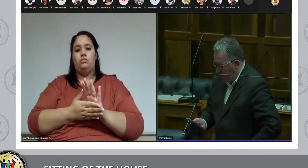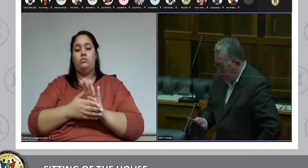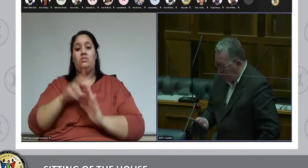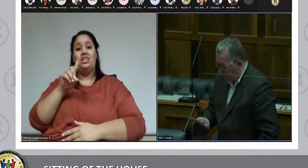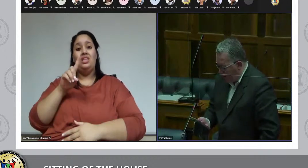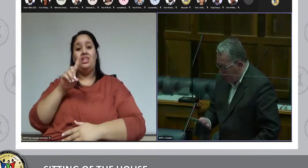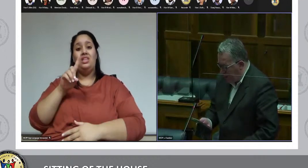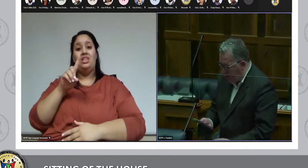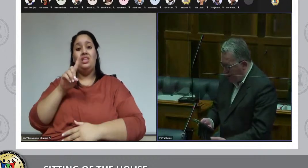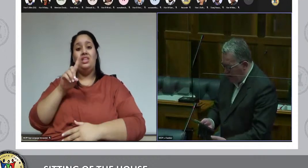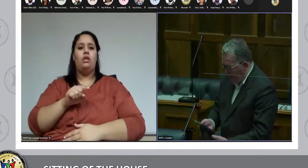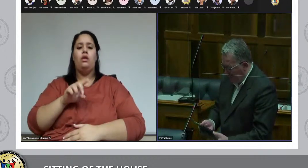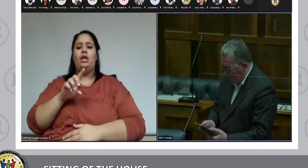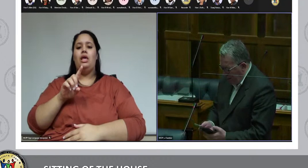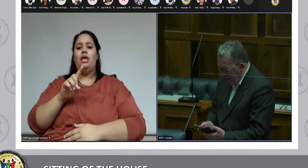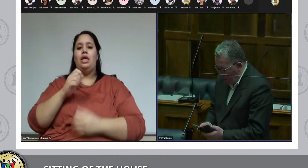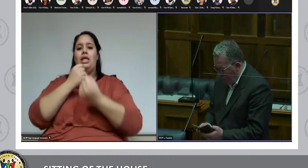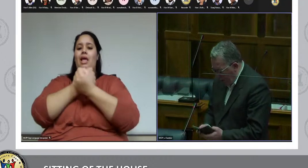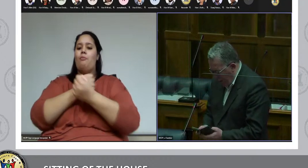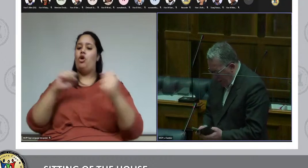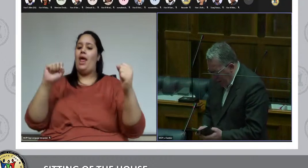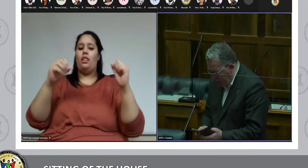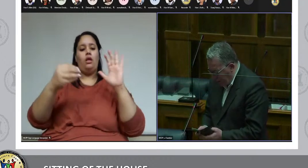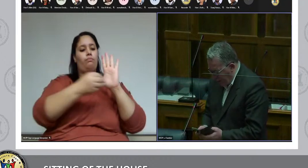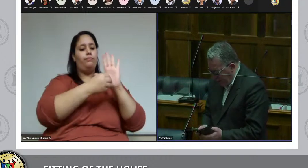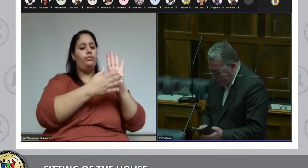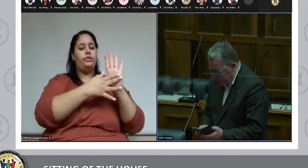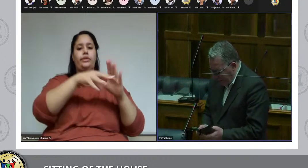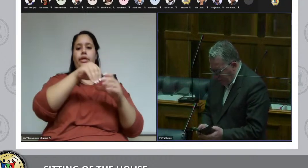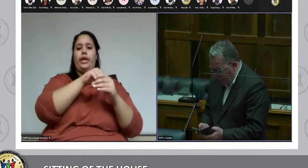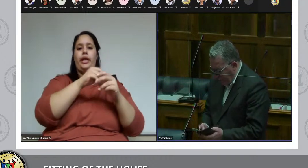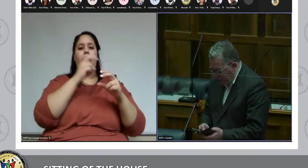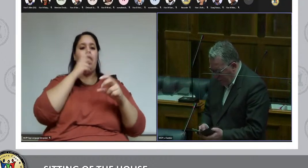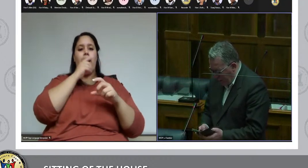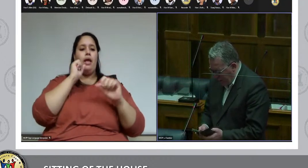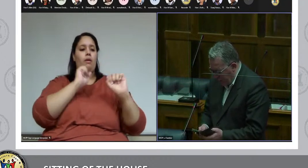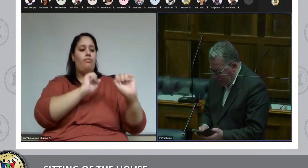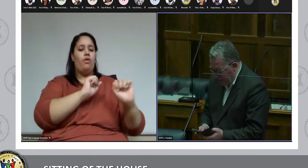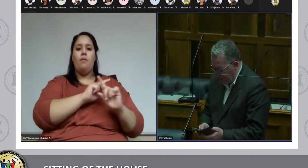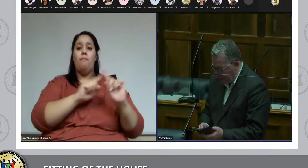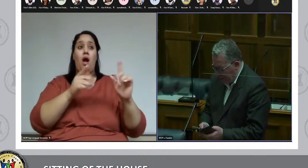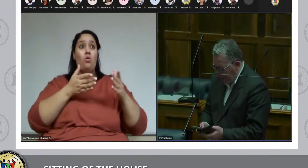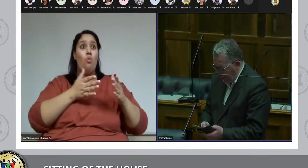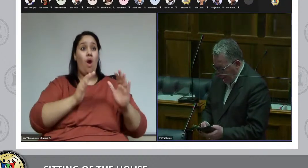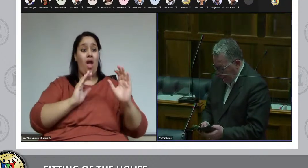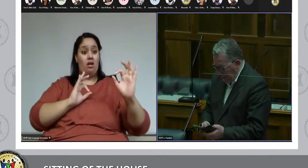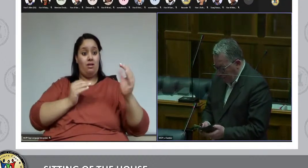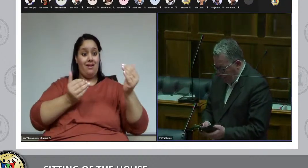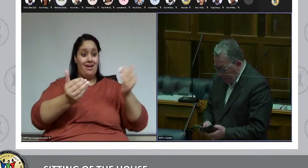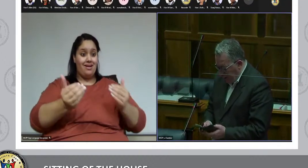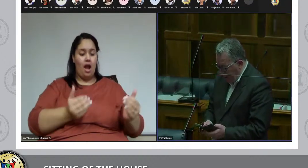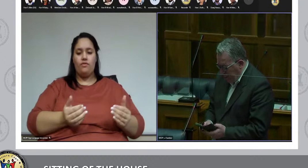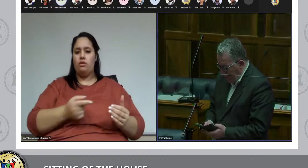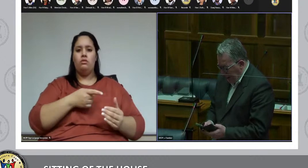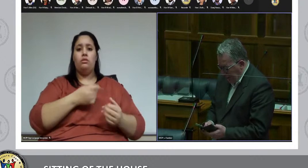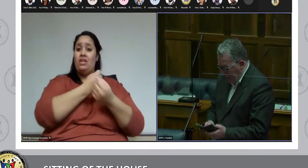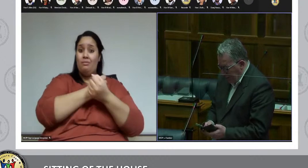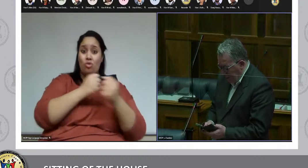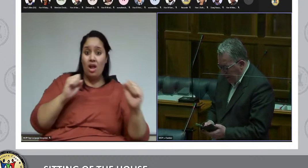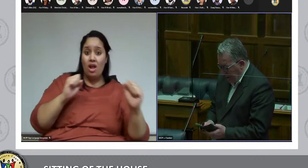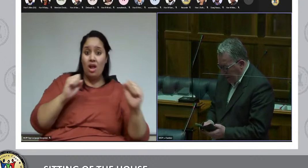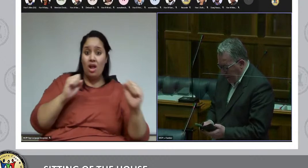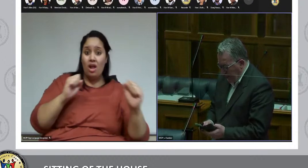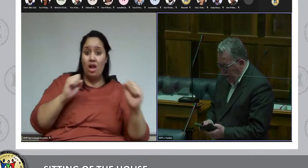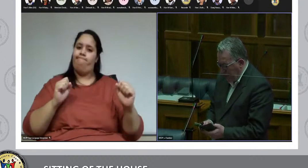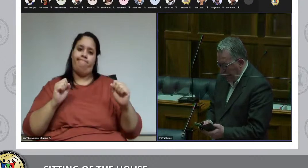word democratic in their name, yet the way they govern clamps down on the democratic spaces, especially in this